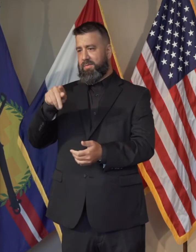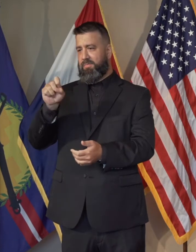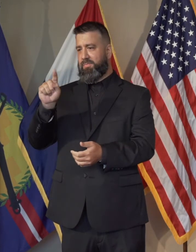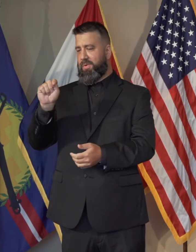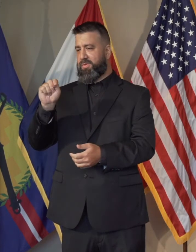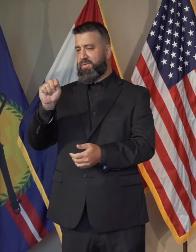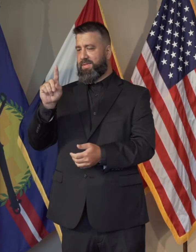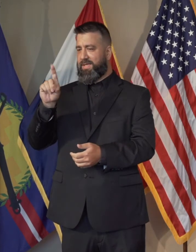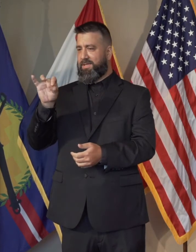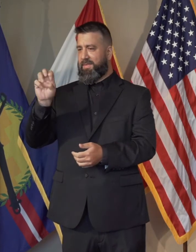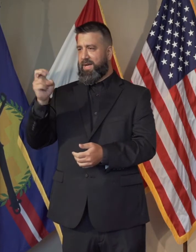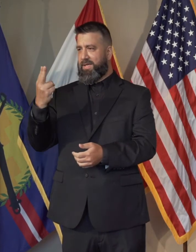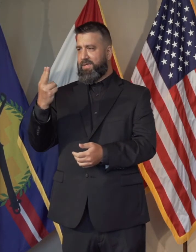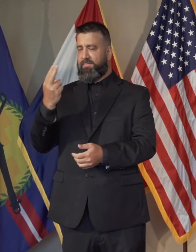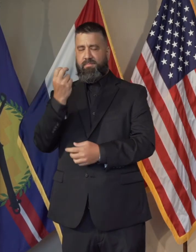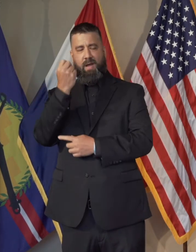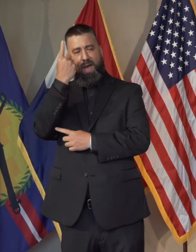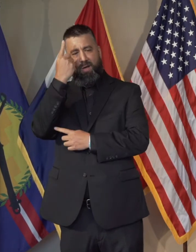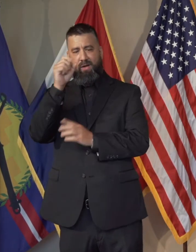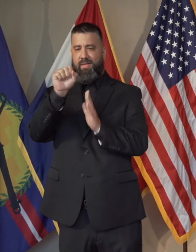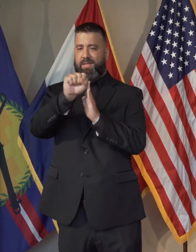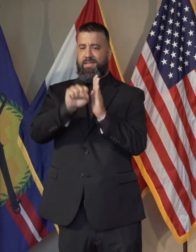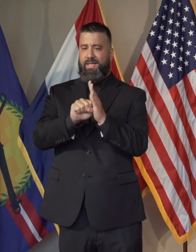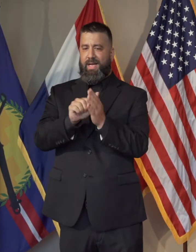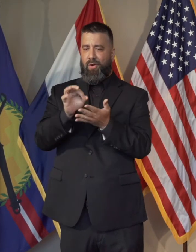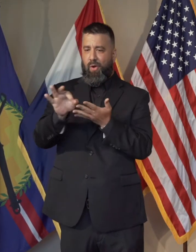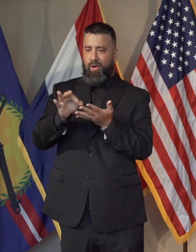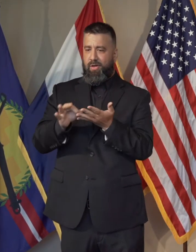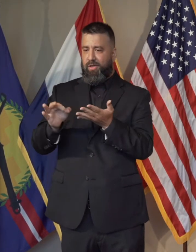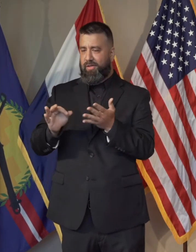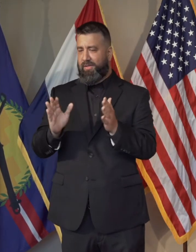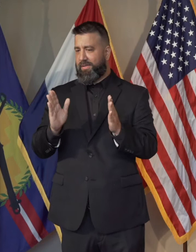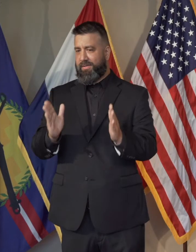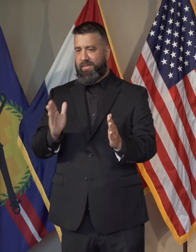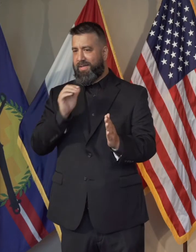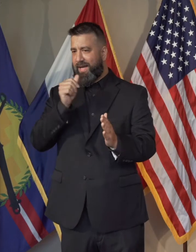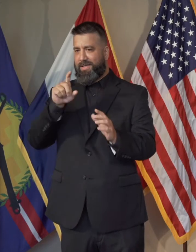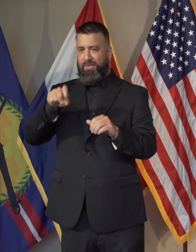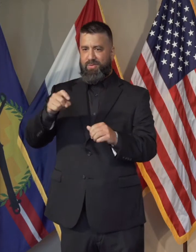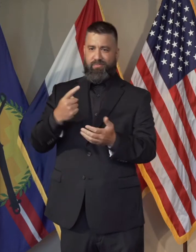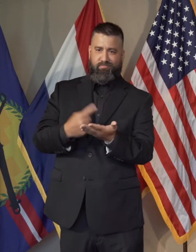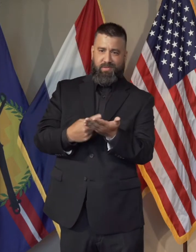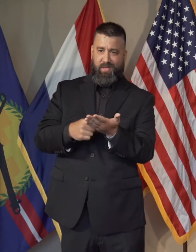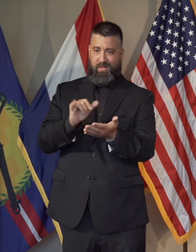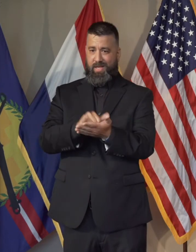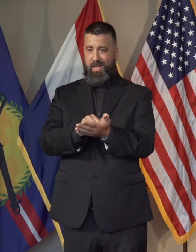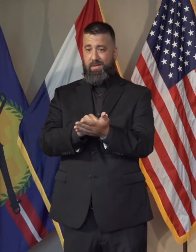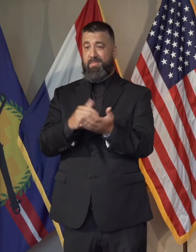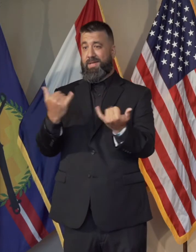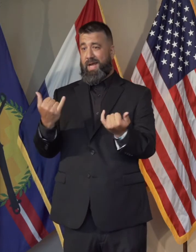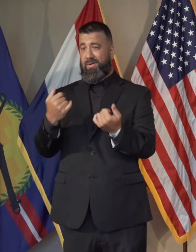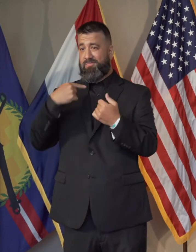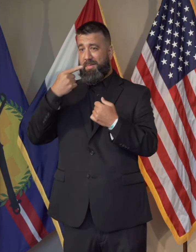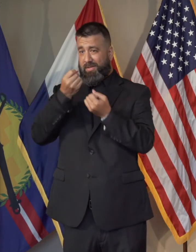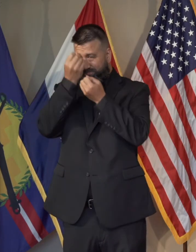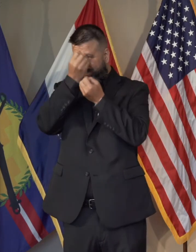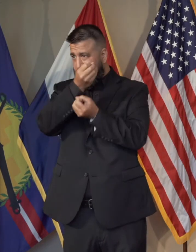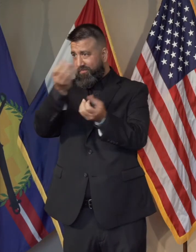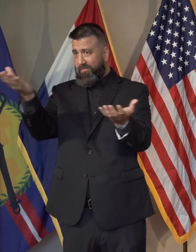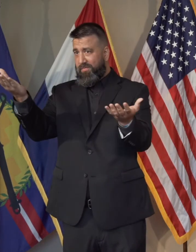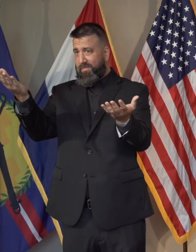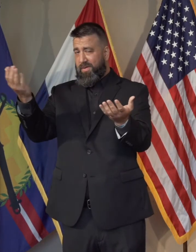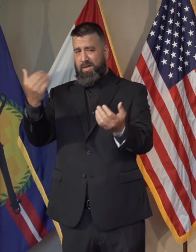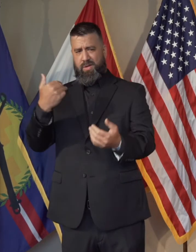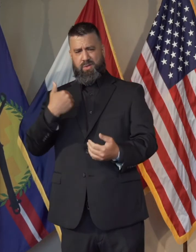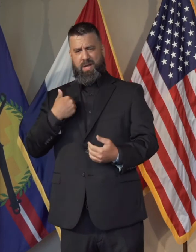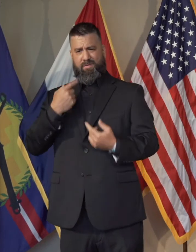state auditor's not supposed to talk about an audit before it's officially released, but it's out in the open. Right. Do you have any general reaction to what you've seen